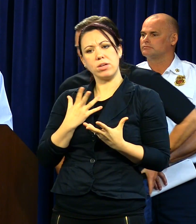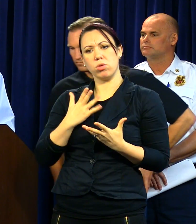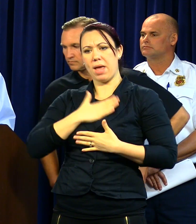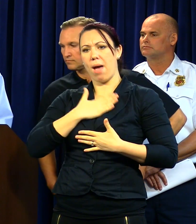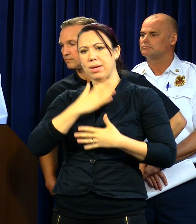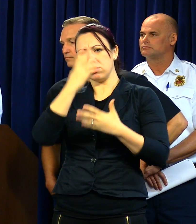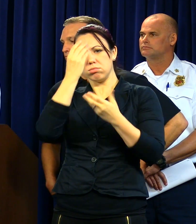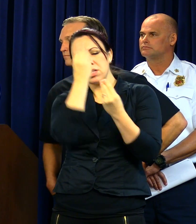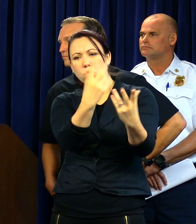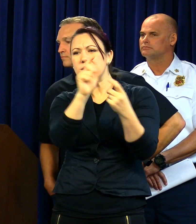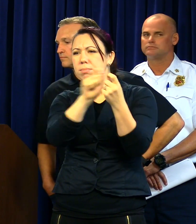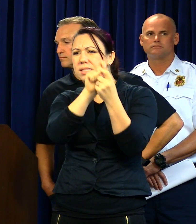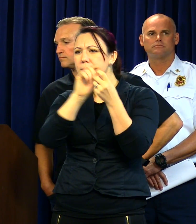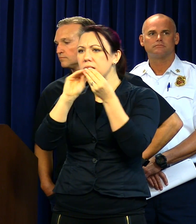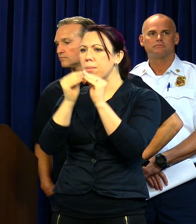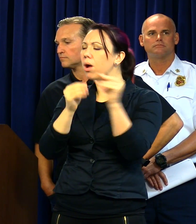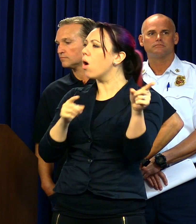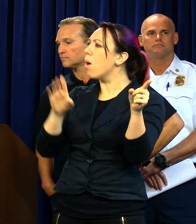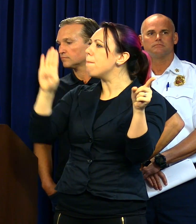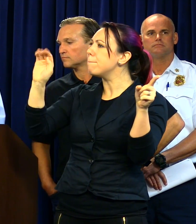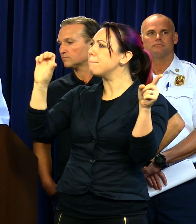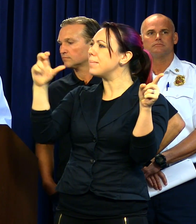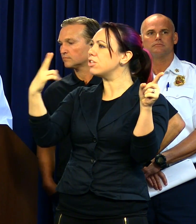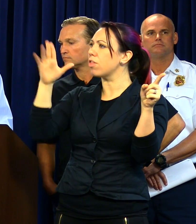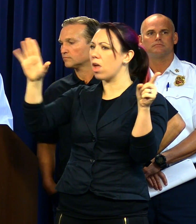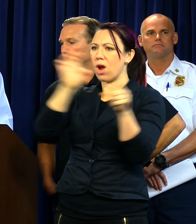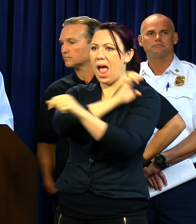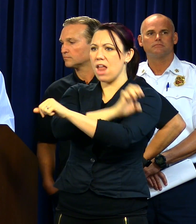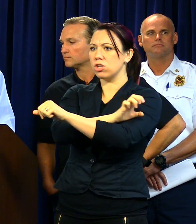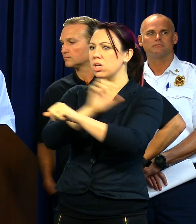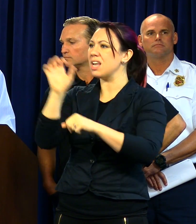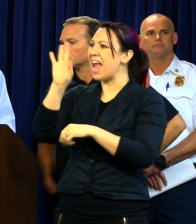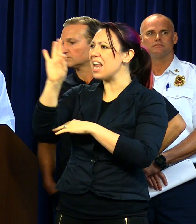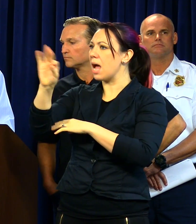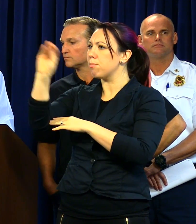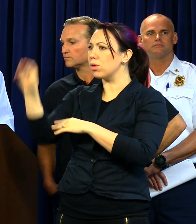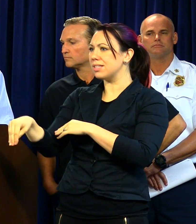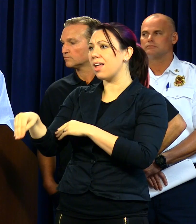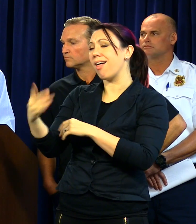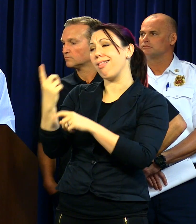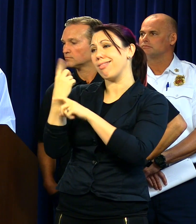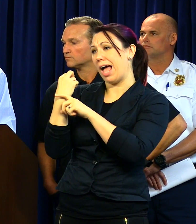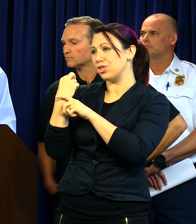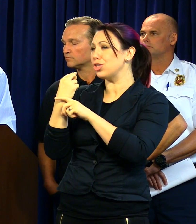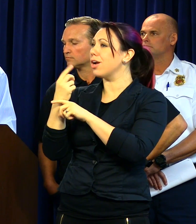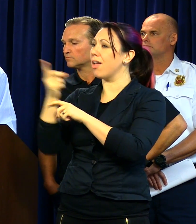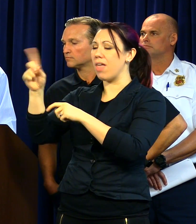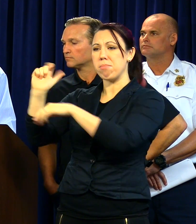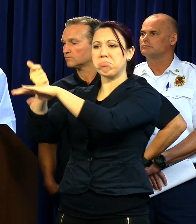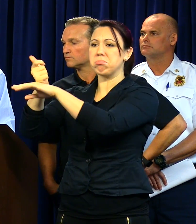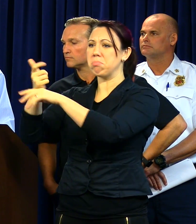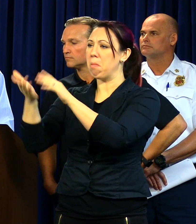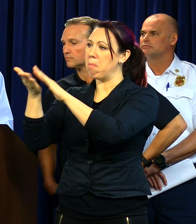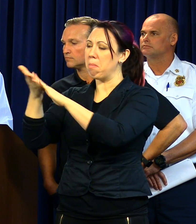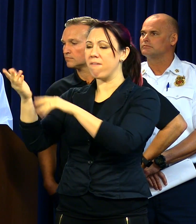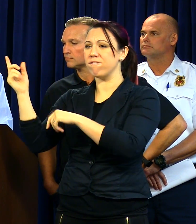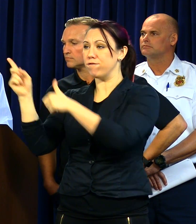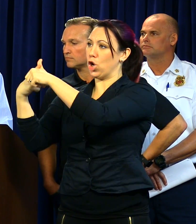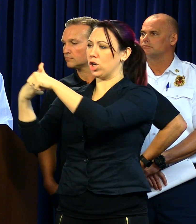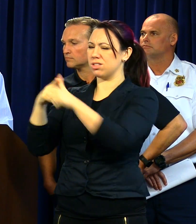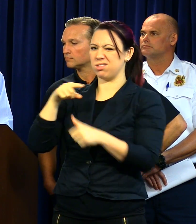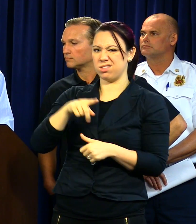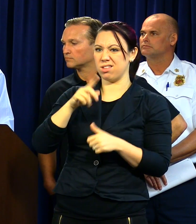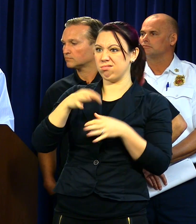to share that with you. Well, Energy is 9% up, and they beat you last time, too. In terms of restoration of